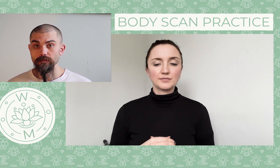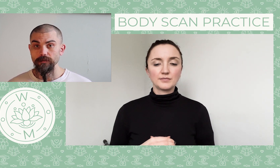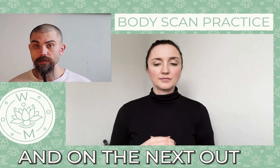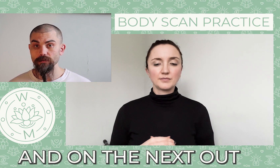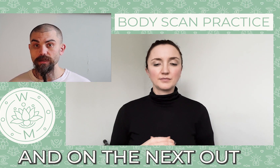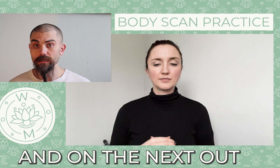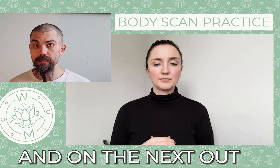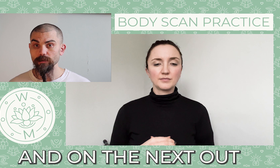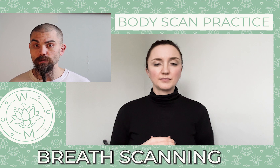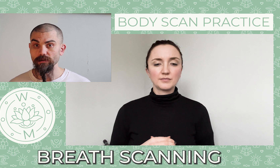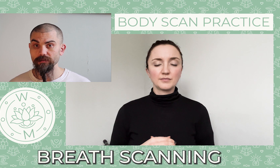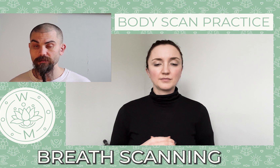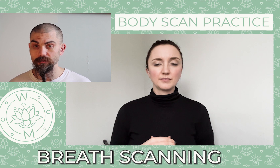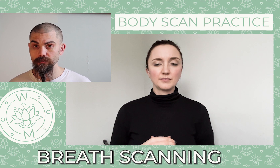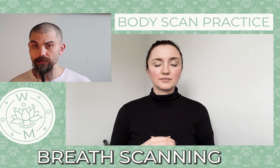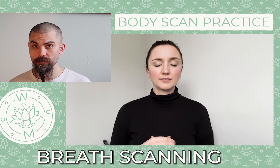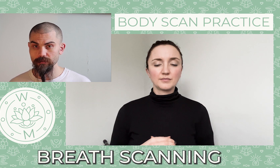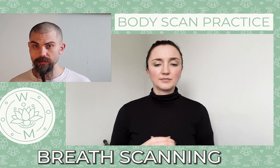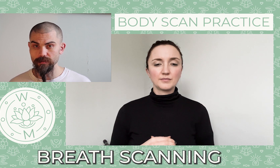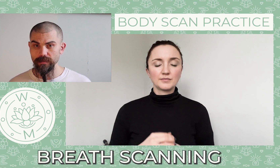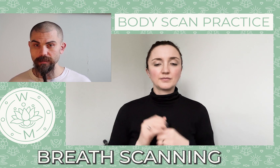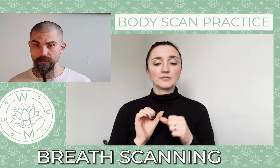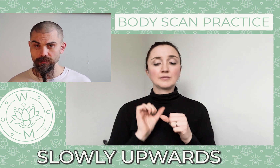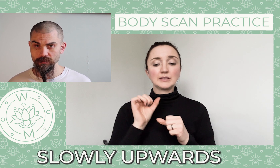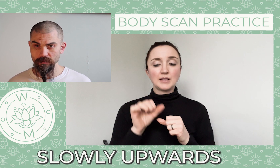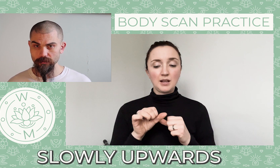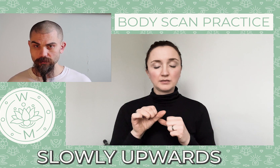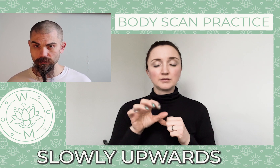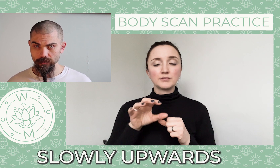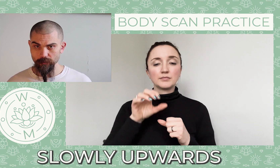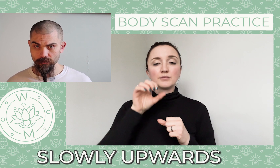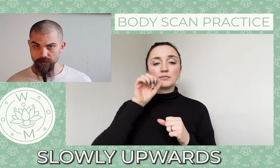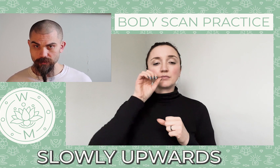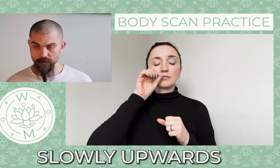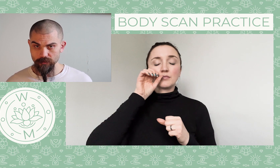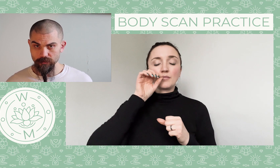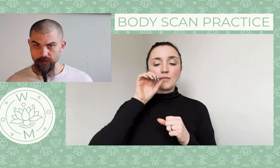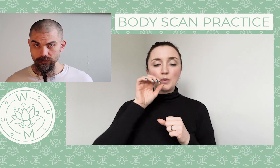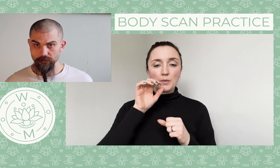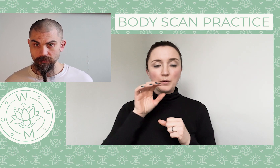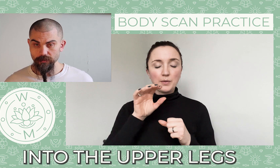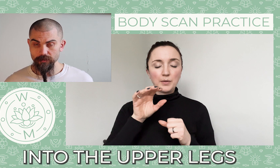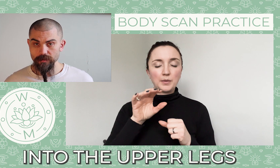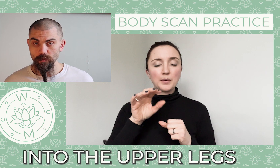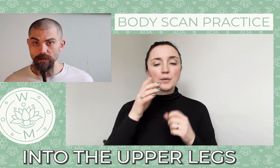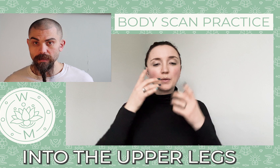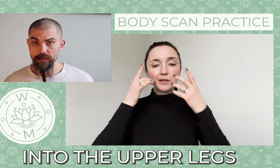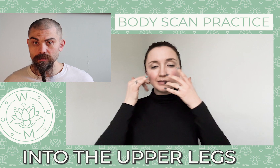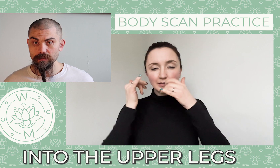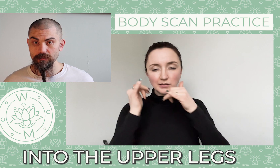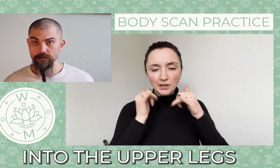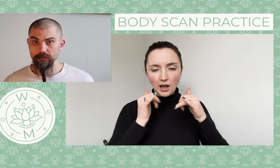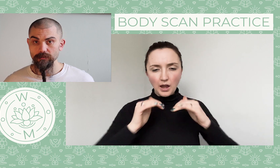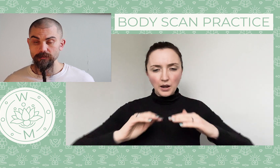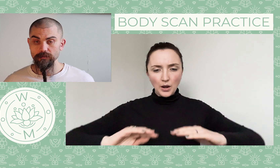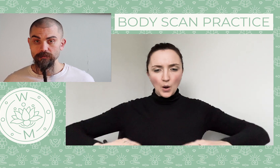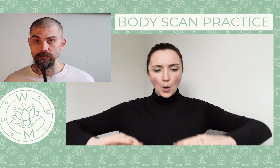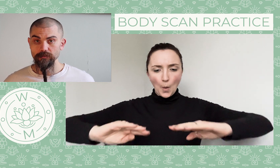And on the next out breath, scanning slowly upwards, into the upper legs.